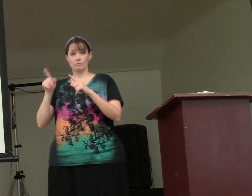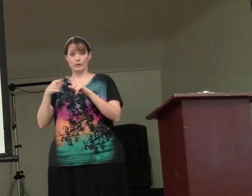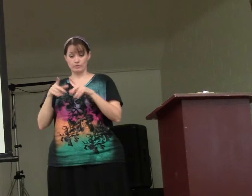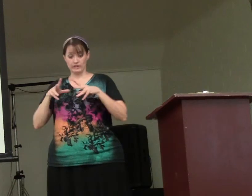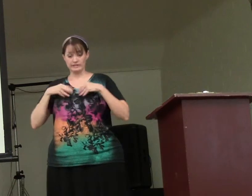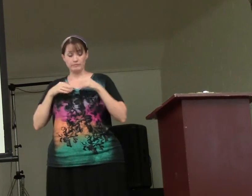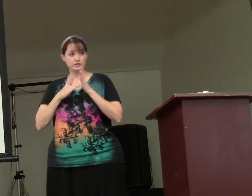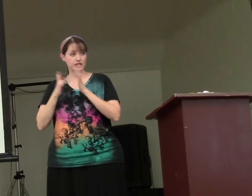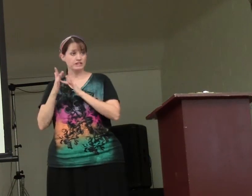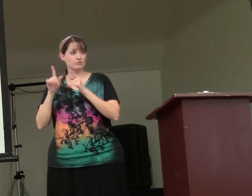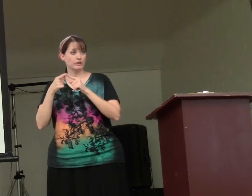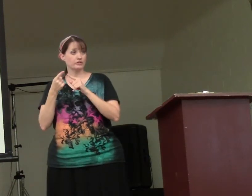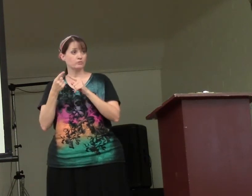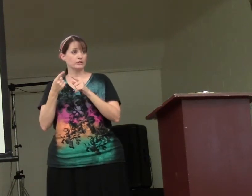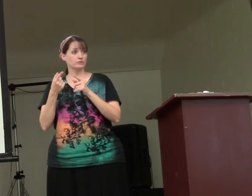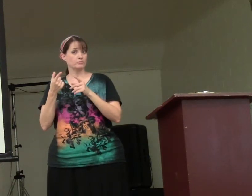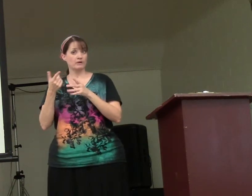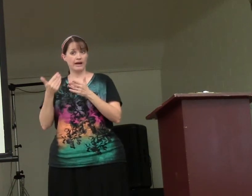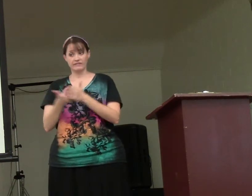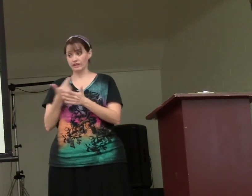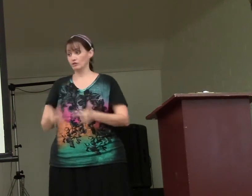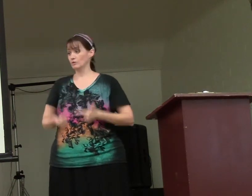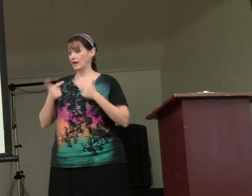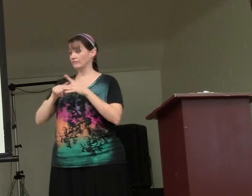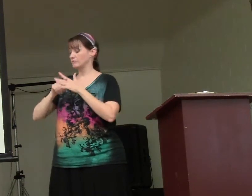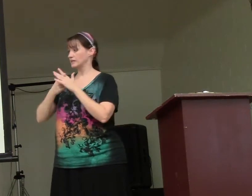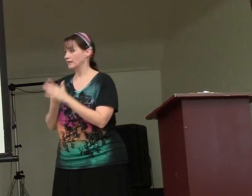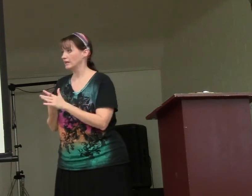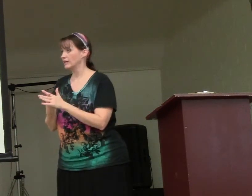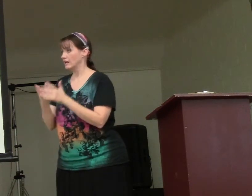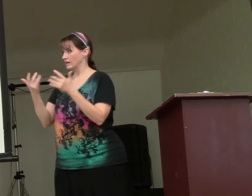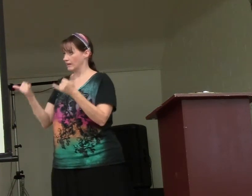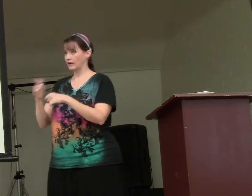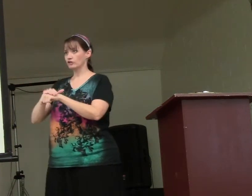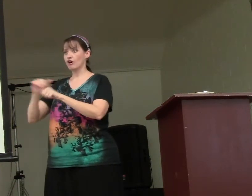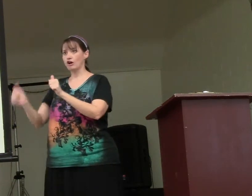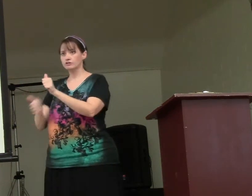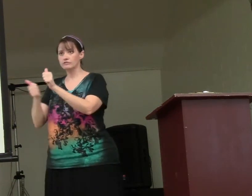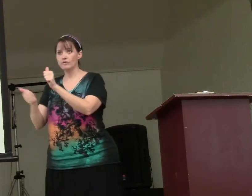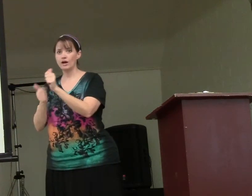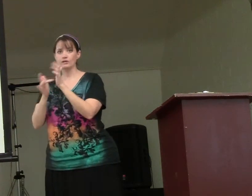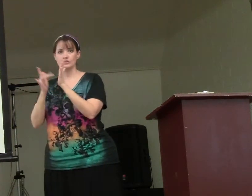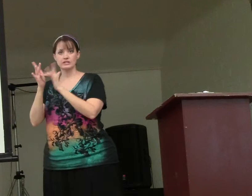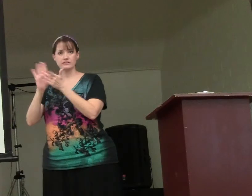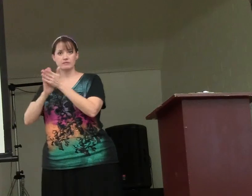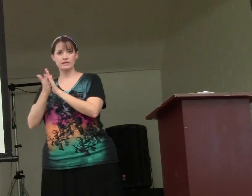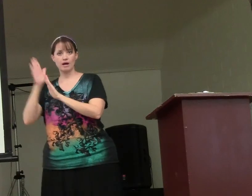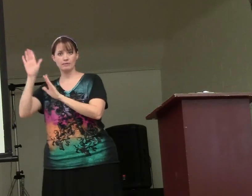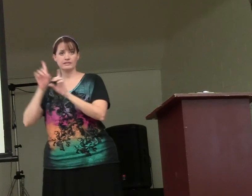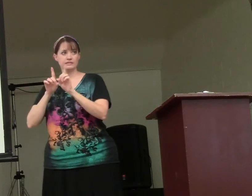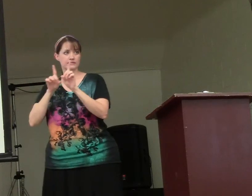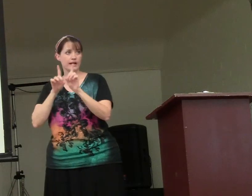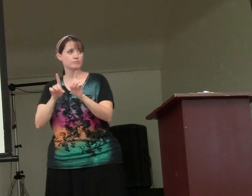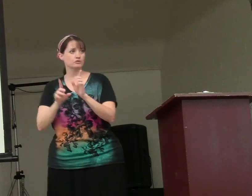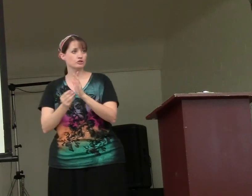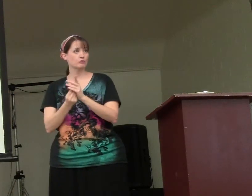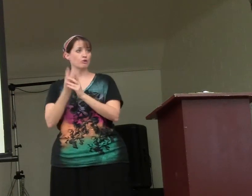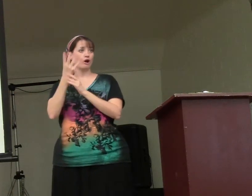when you accept Jesus, when you have that new life begin, now you're called to follow Jesus, to become His disciple, to grow,